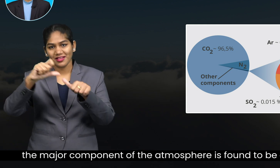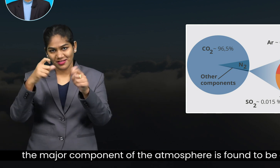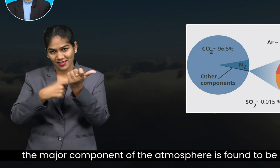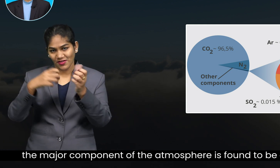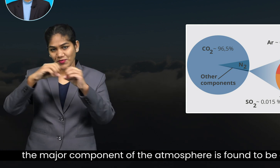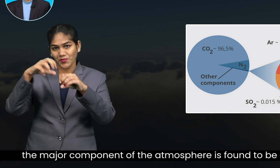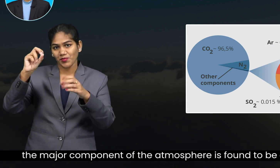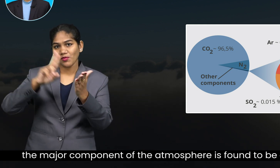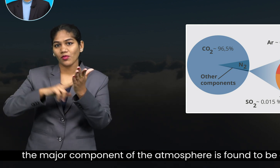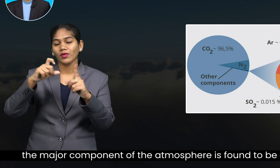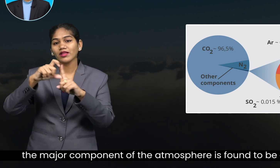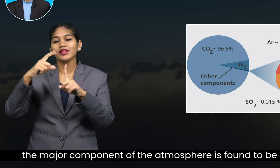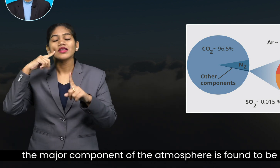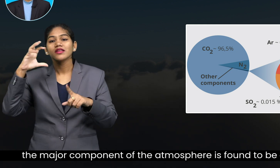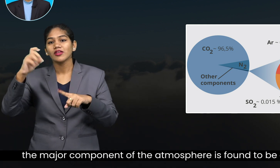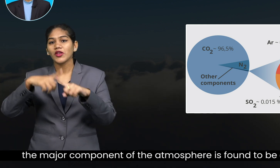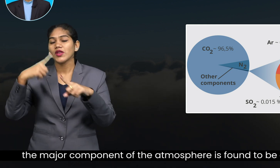dioxide.